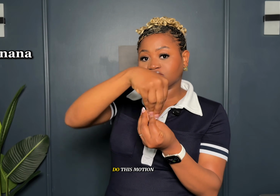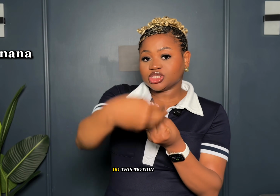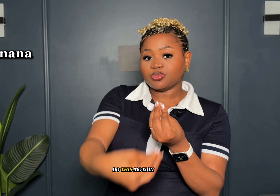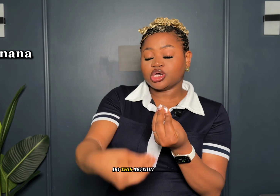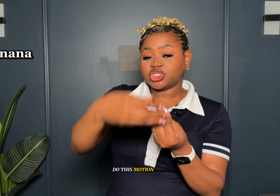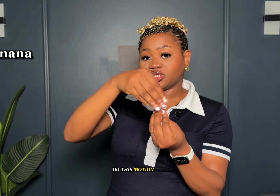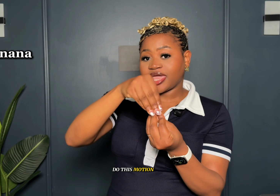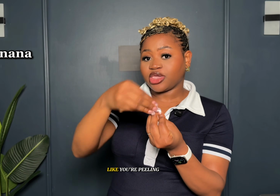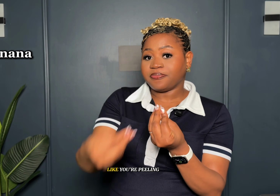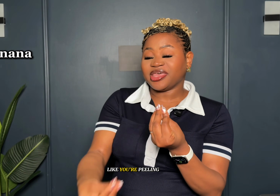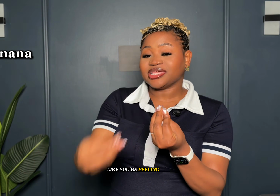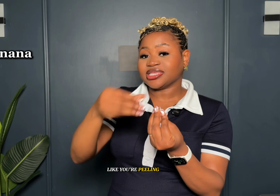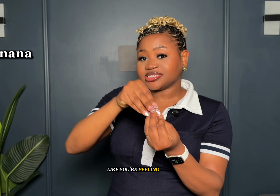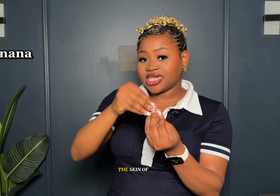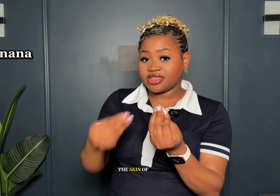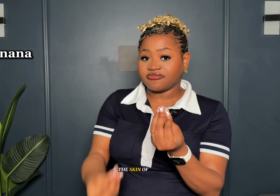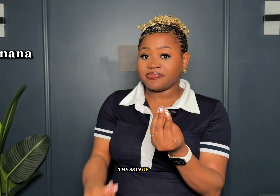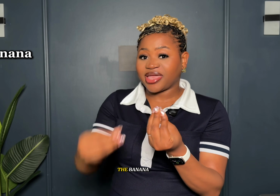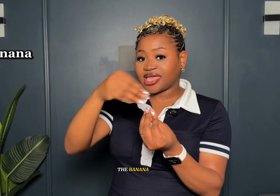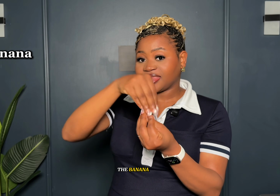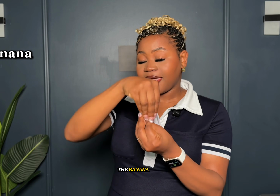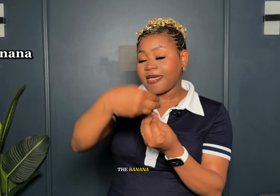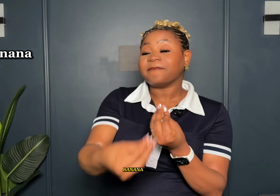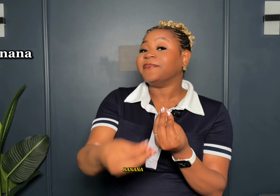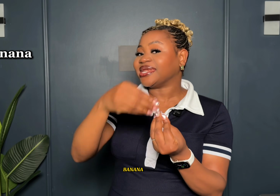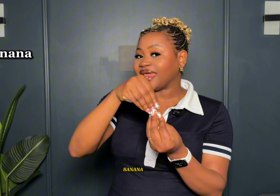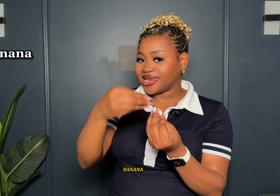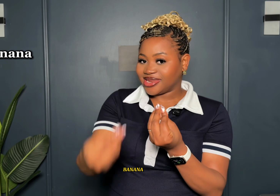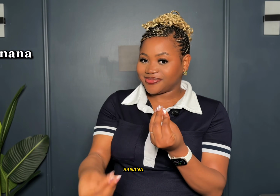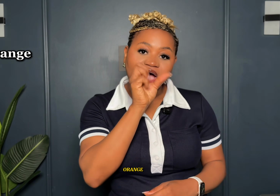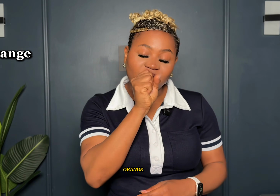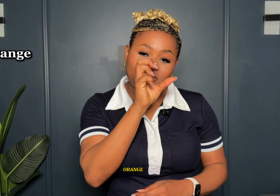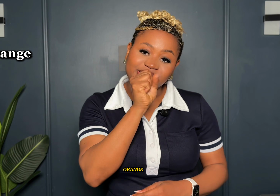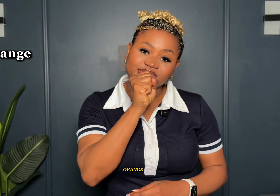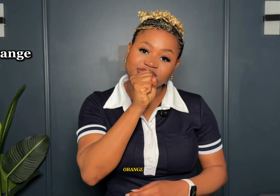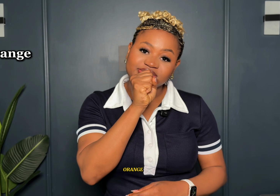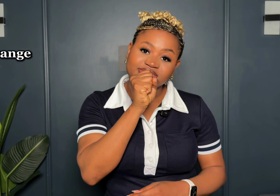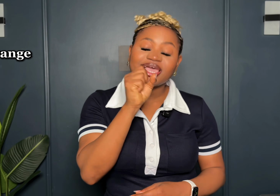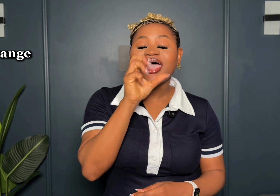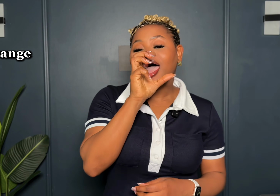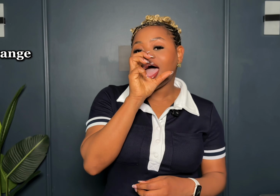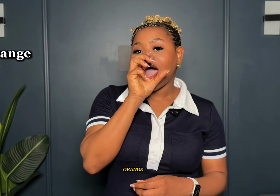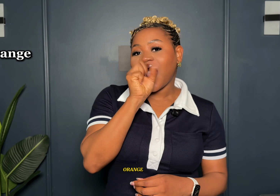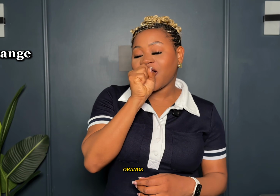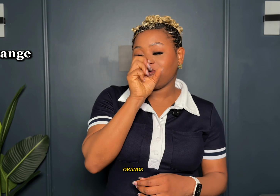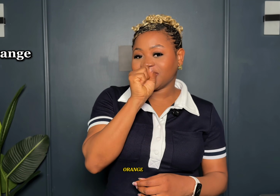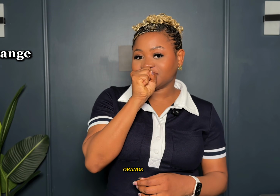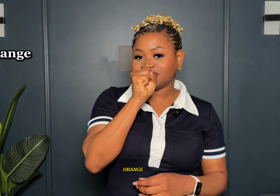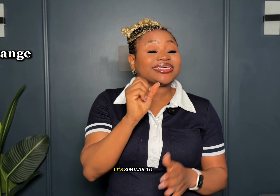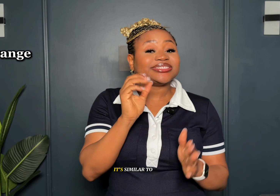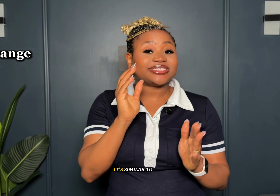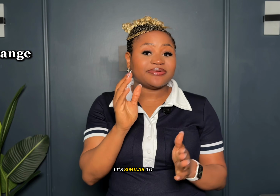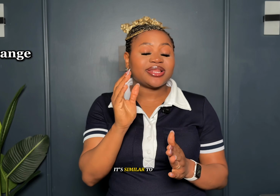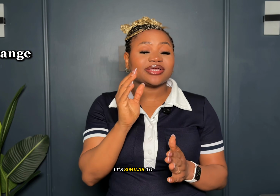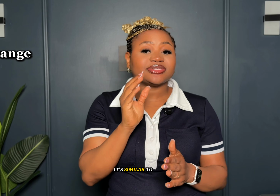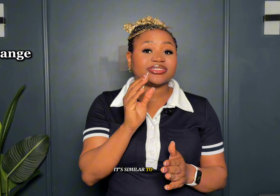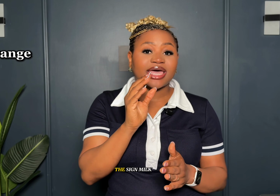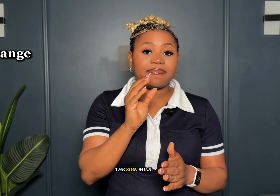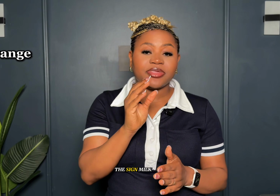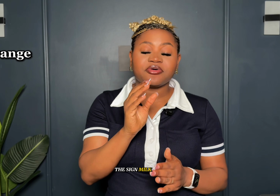this motion like you're peeling the skin of the banana. Banana. Orange. Orange is similar to the sign milk,